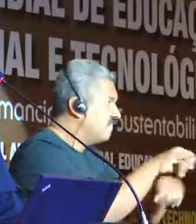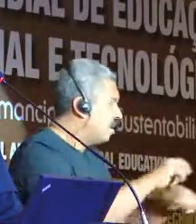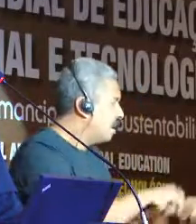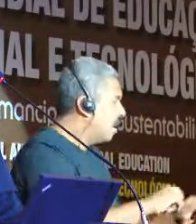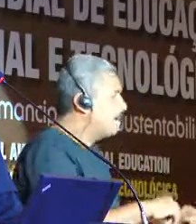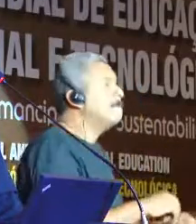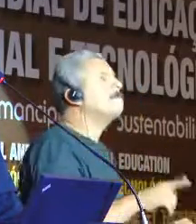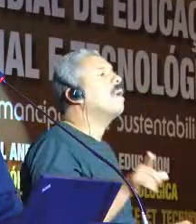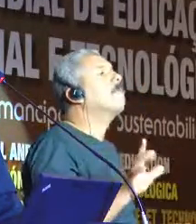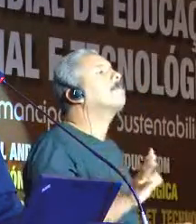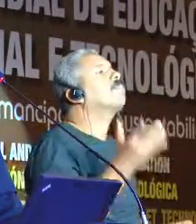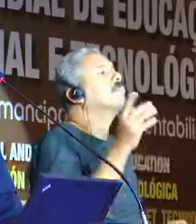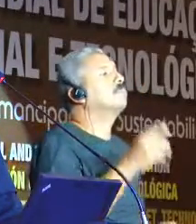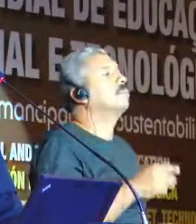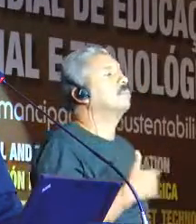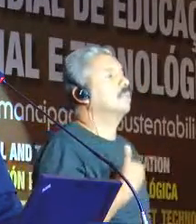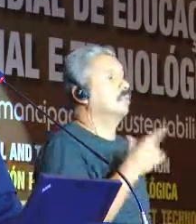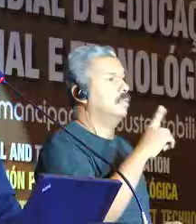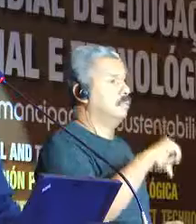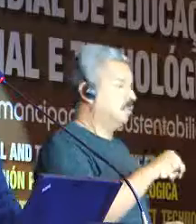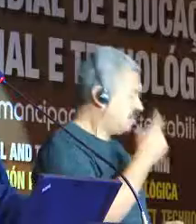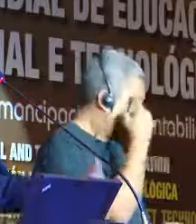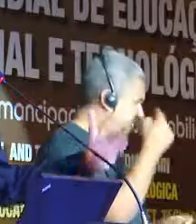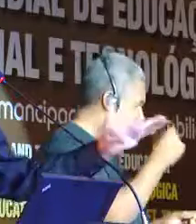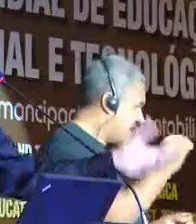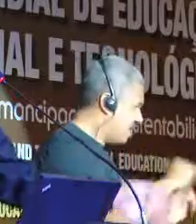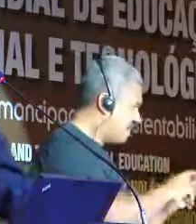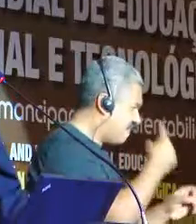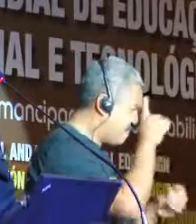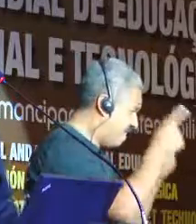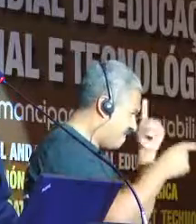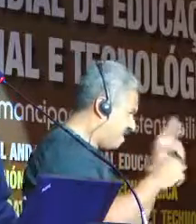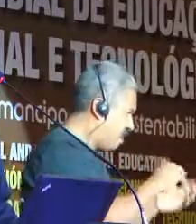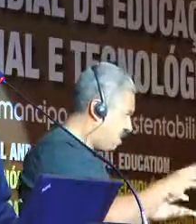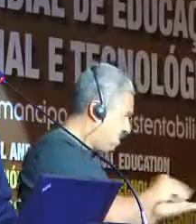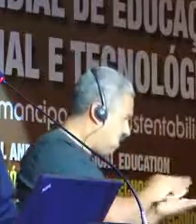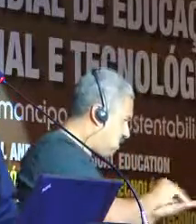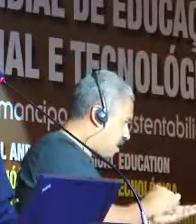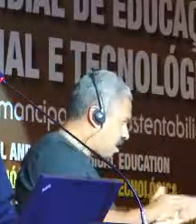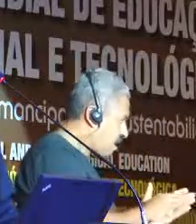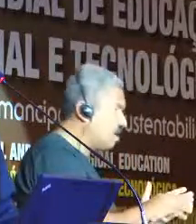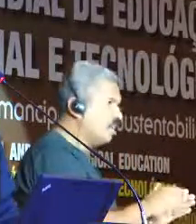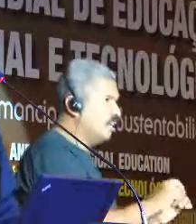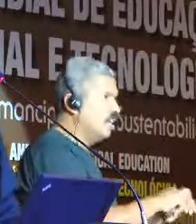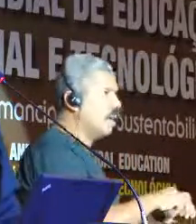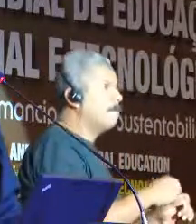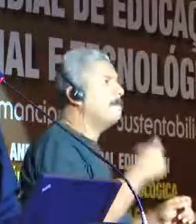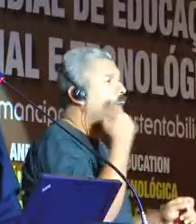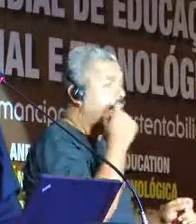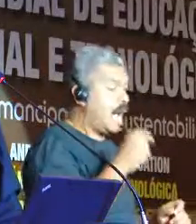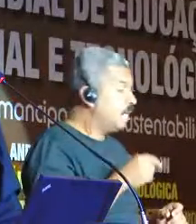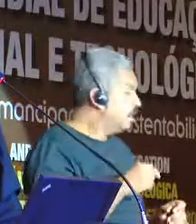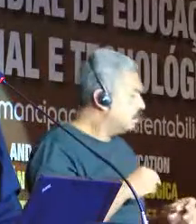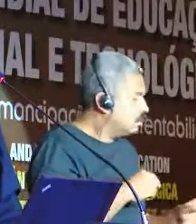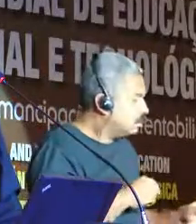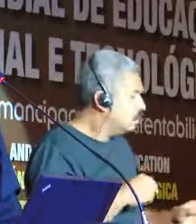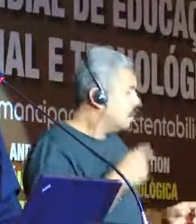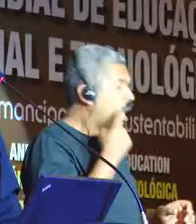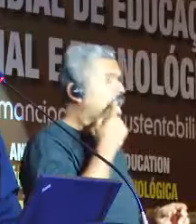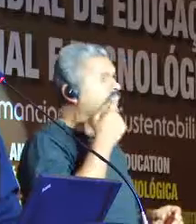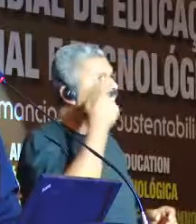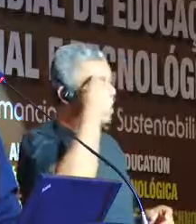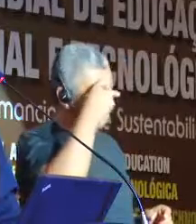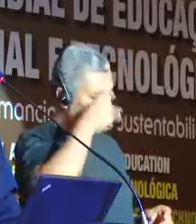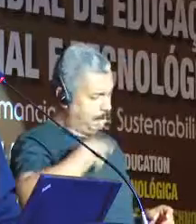University of Washington, helping them develop new interfaces for the future. He never graduated from